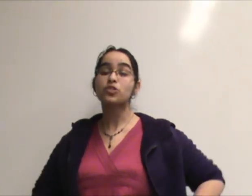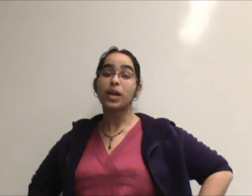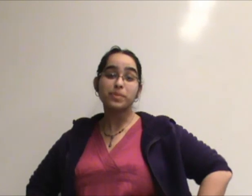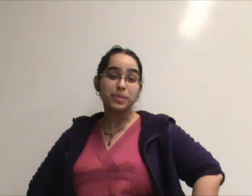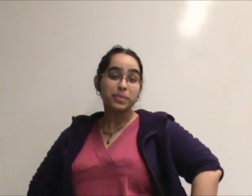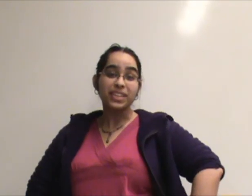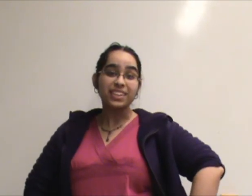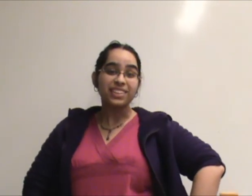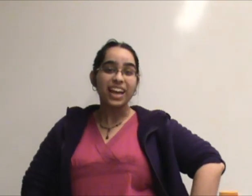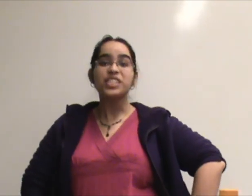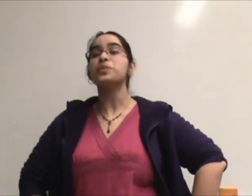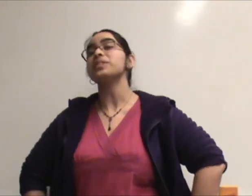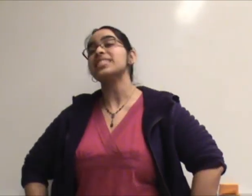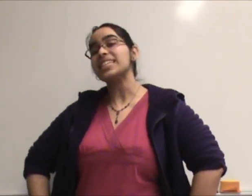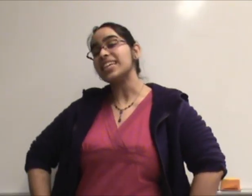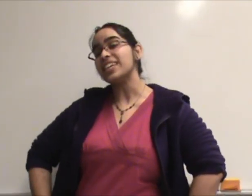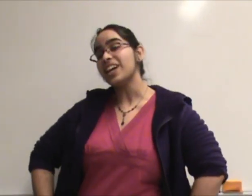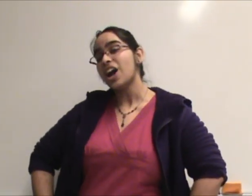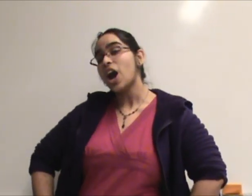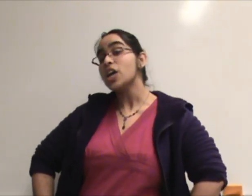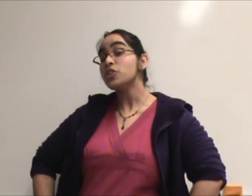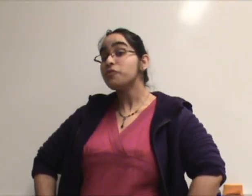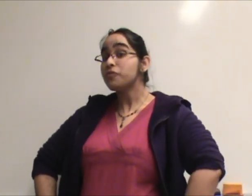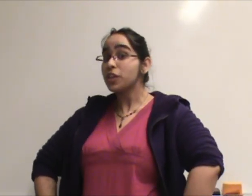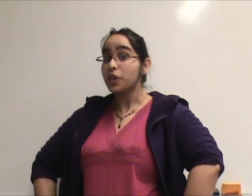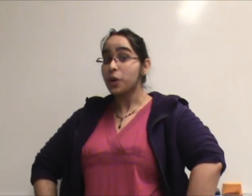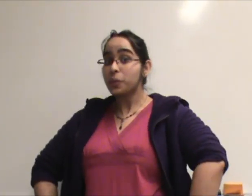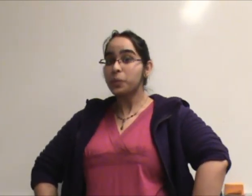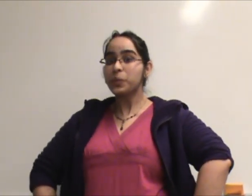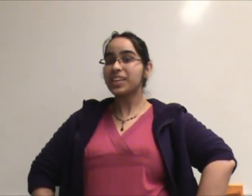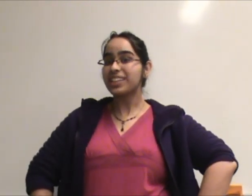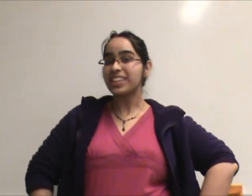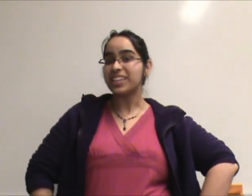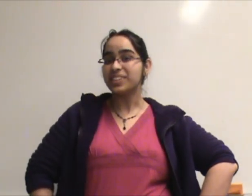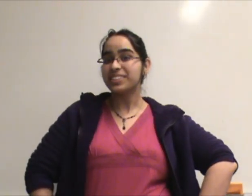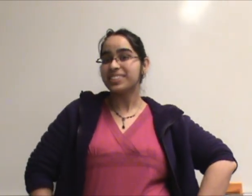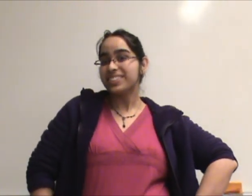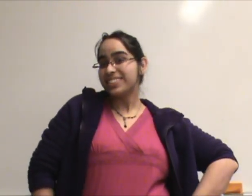Subscribe to me and you will see a new video weekly.